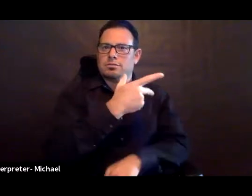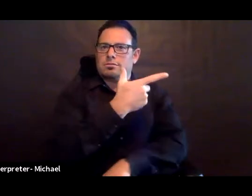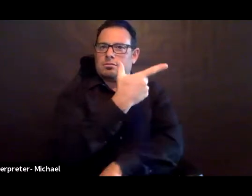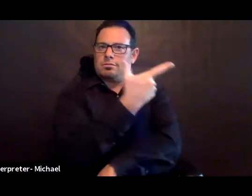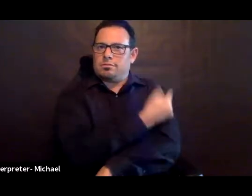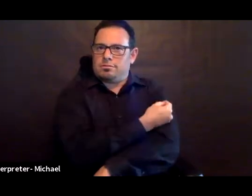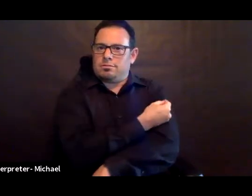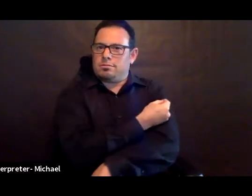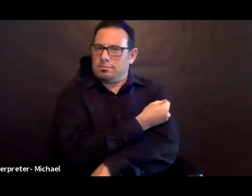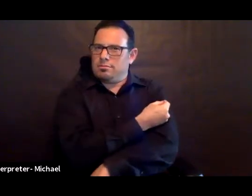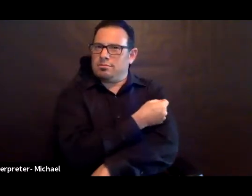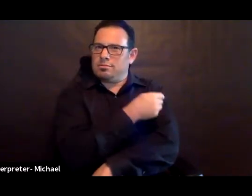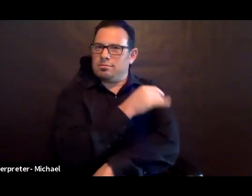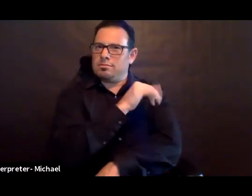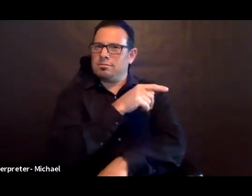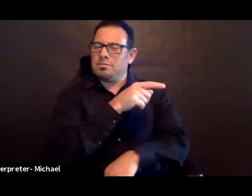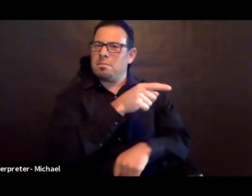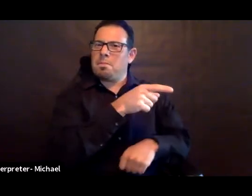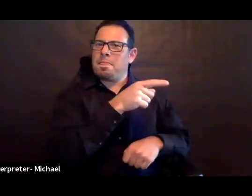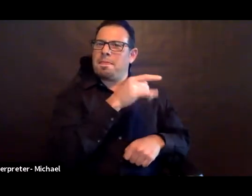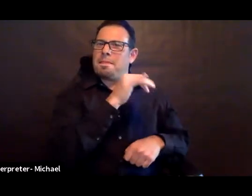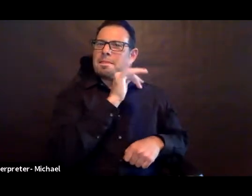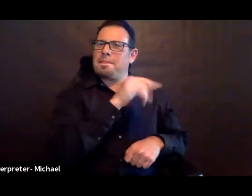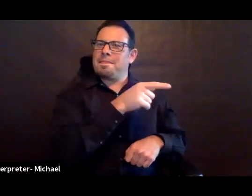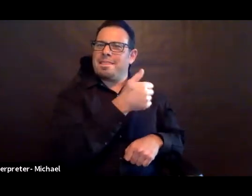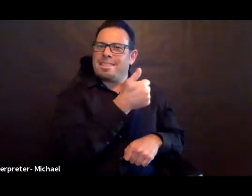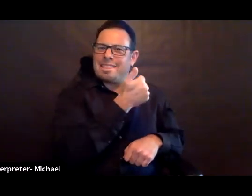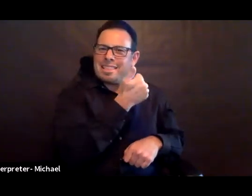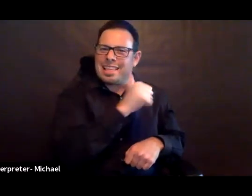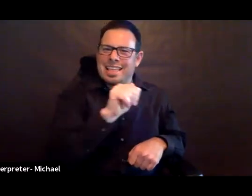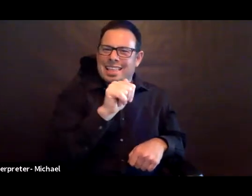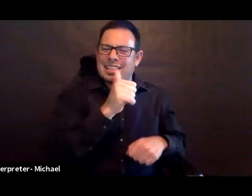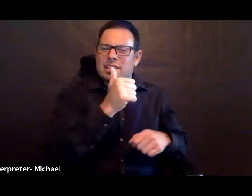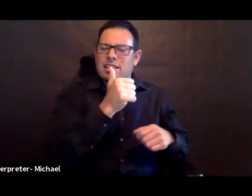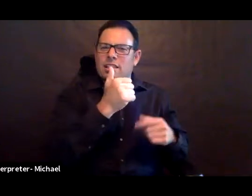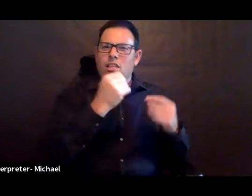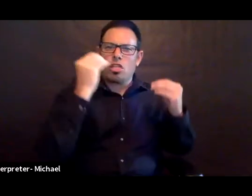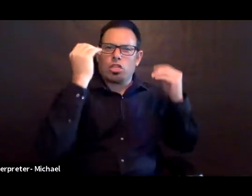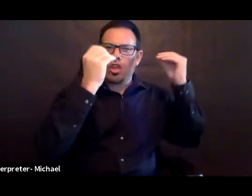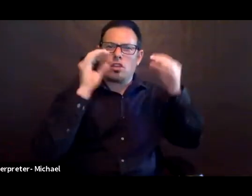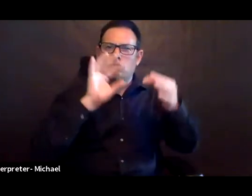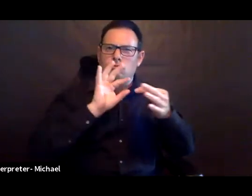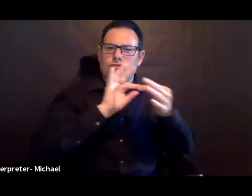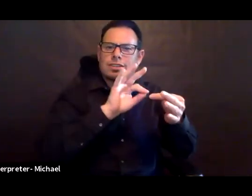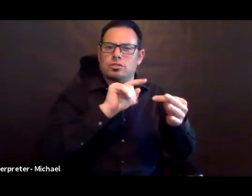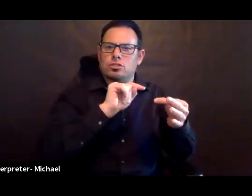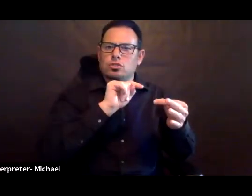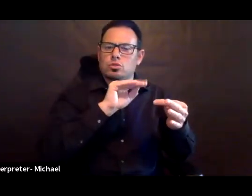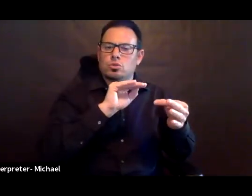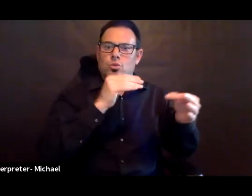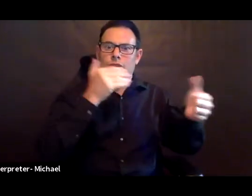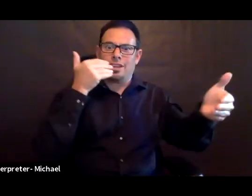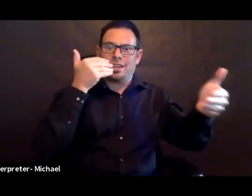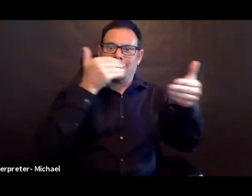And any thoughts about potentially tossing out all those doses when there's still a need for them?